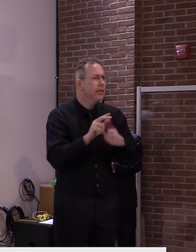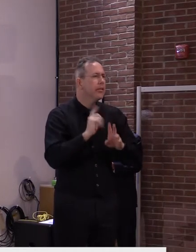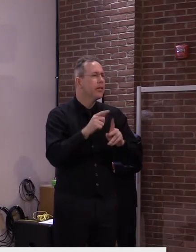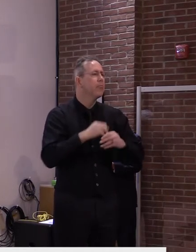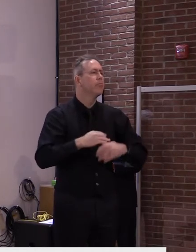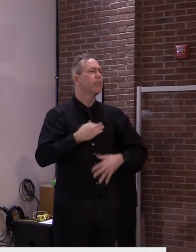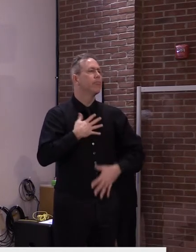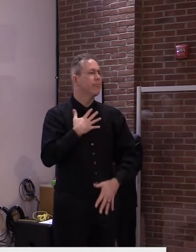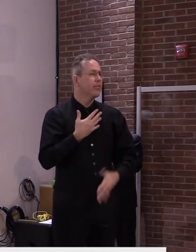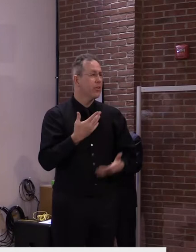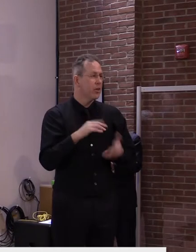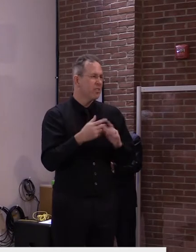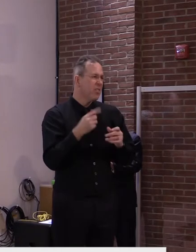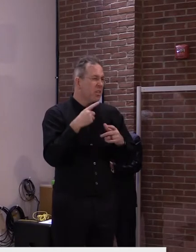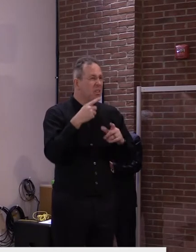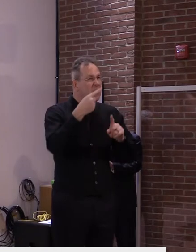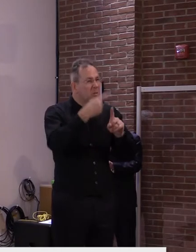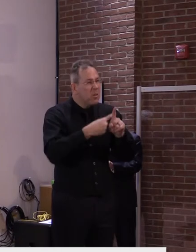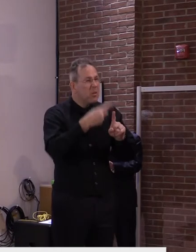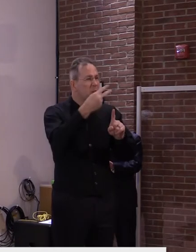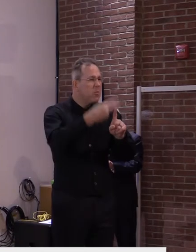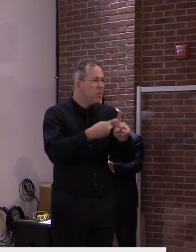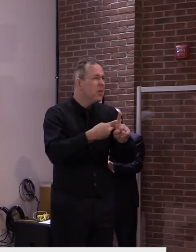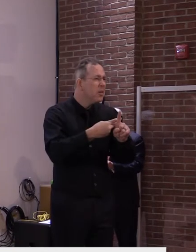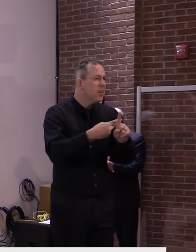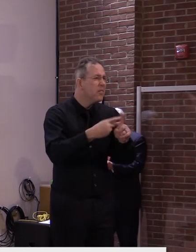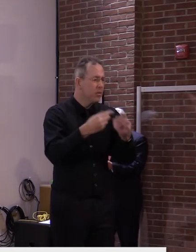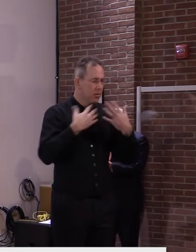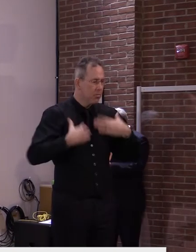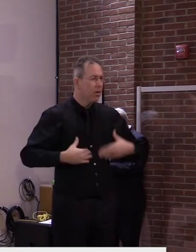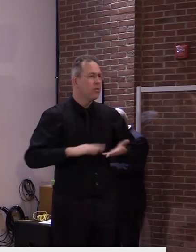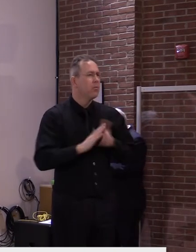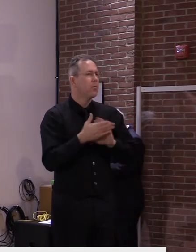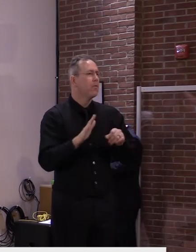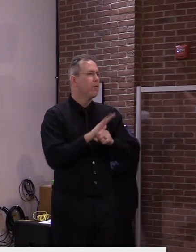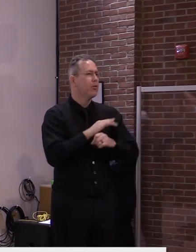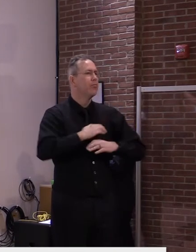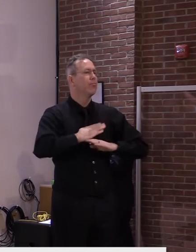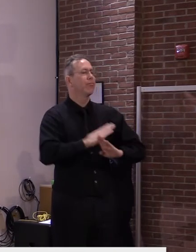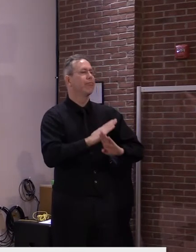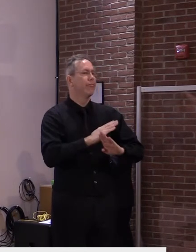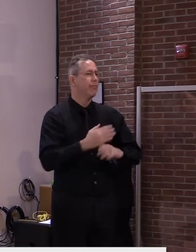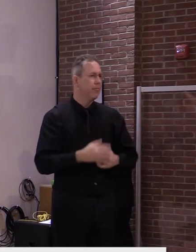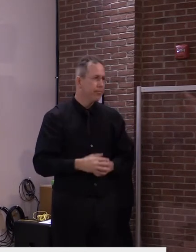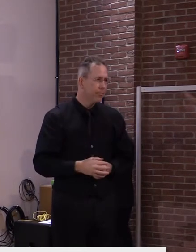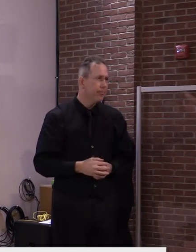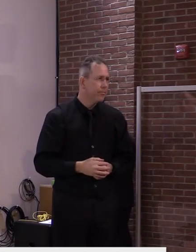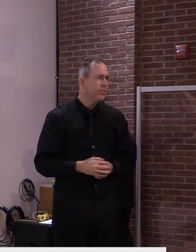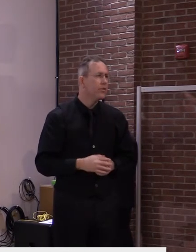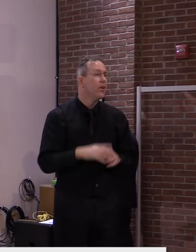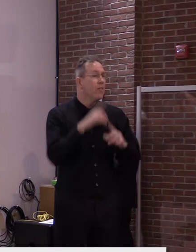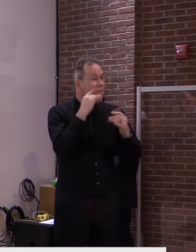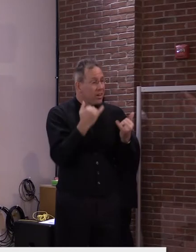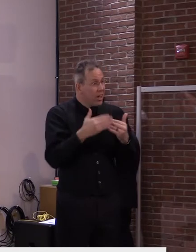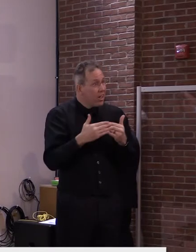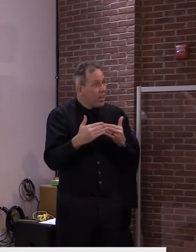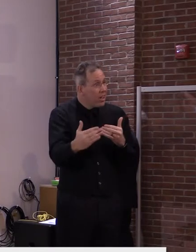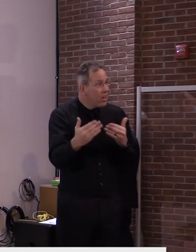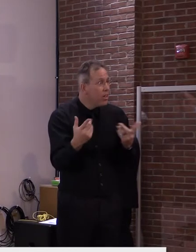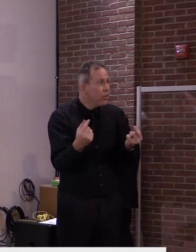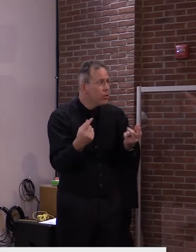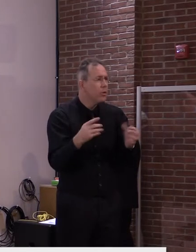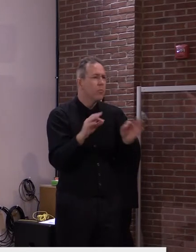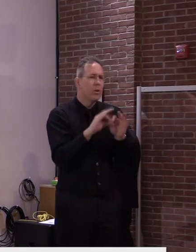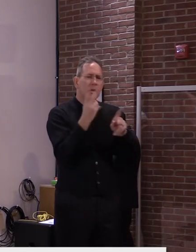month to 2 months. So the message is, in the meantime, we just need to continue to exercise the practices we've